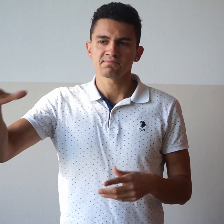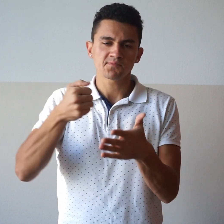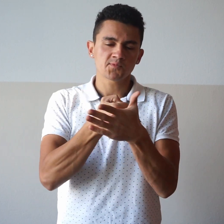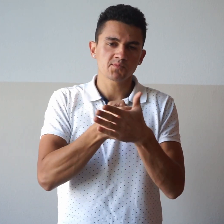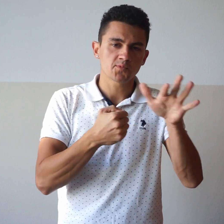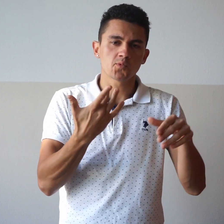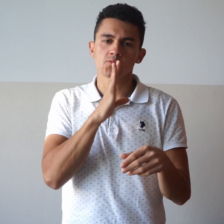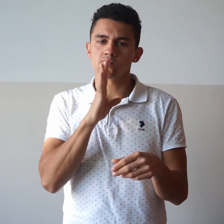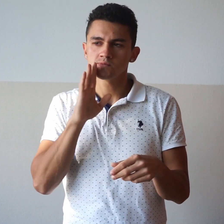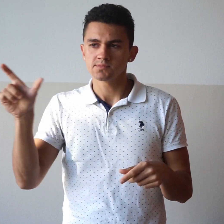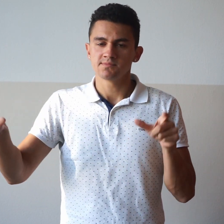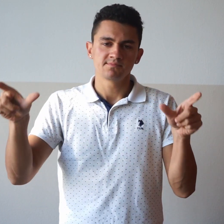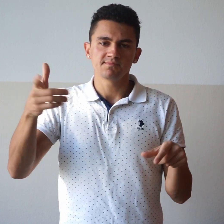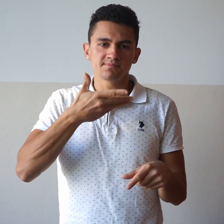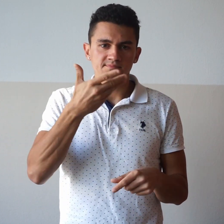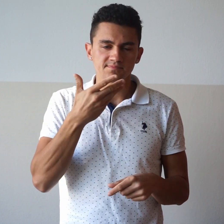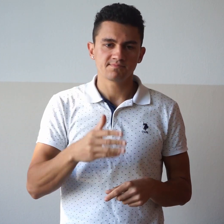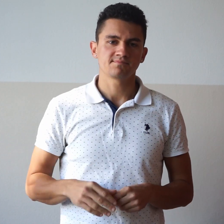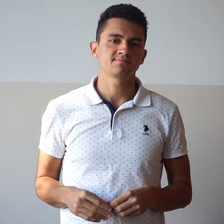help, but rather ask them if they